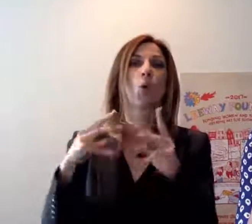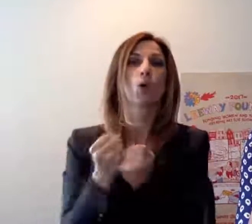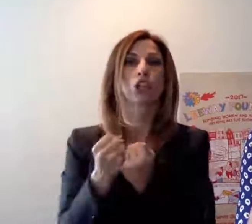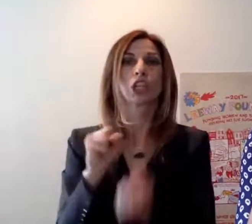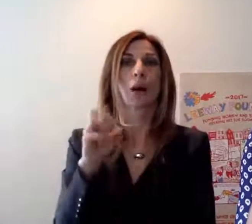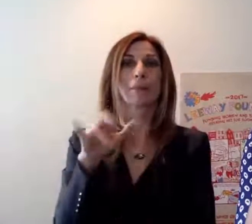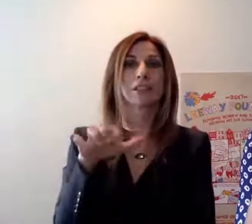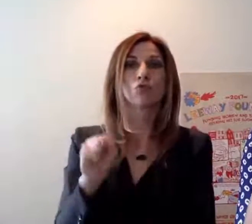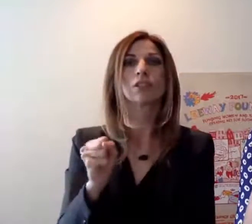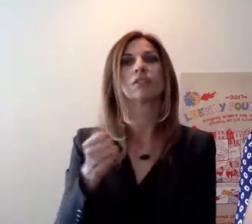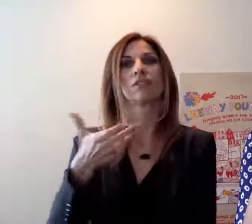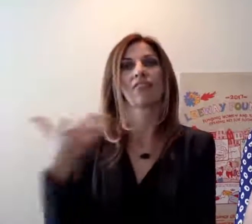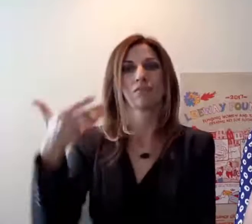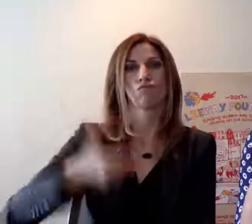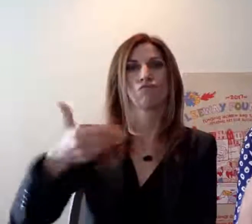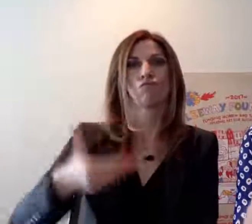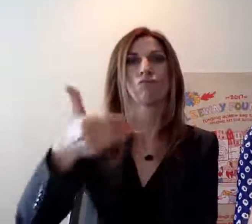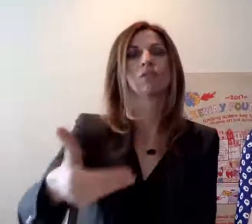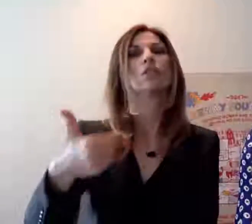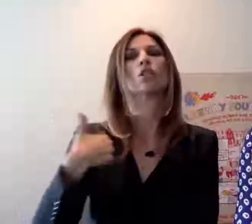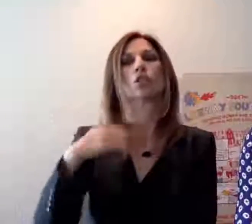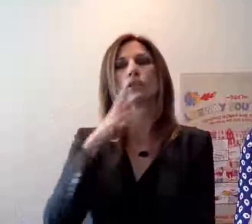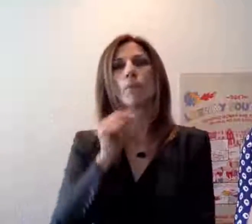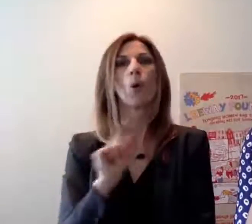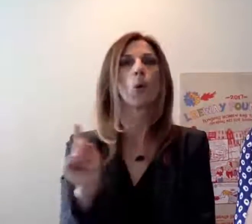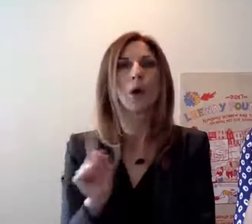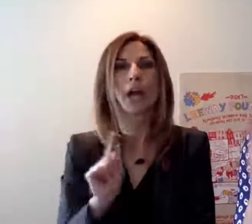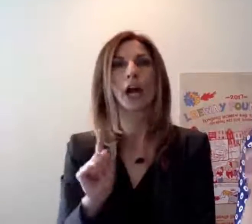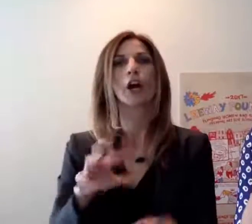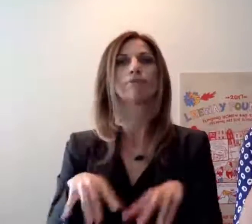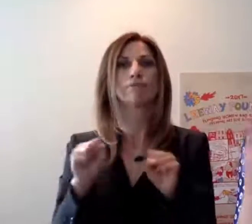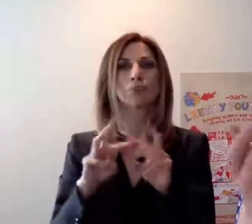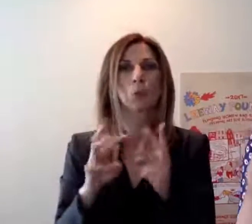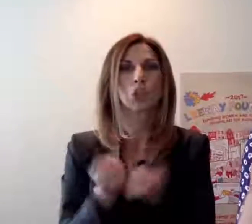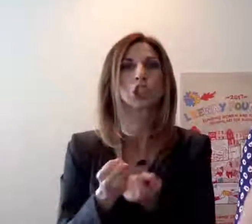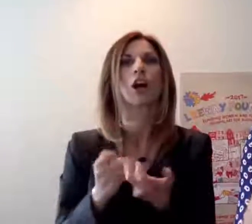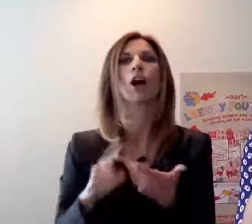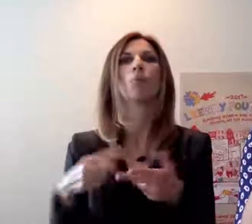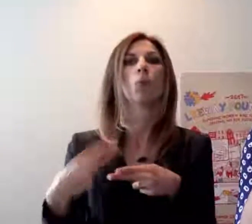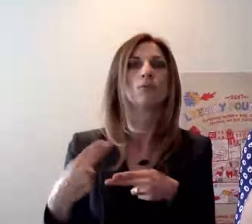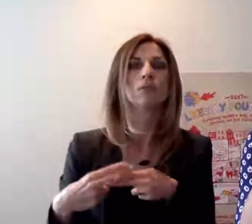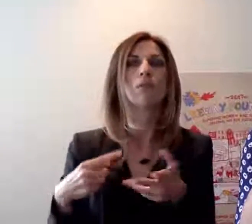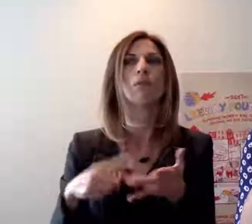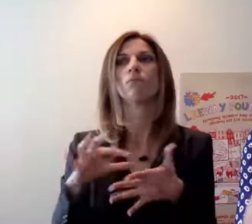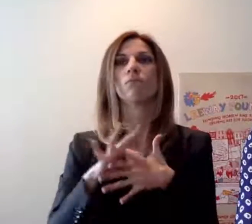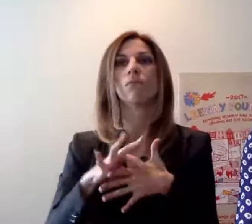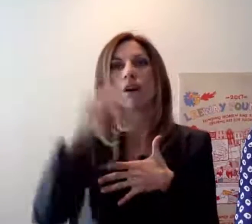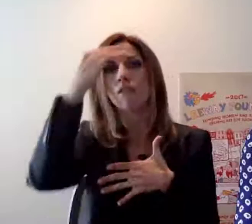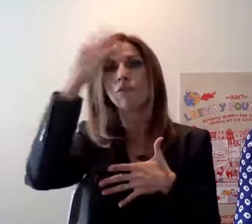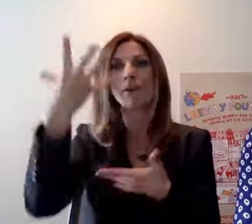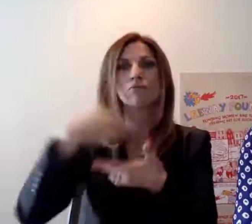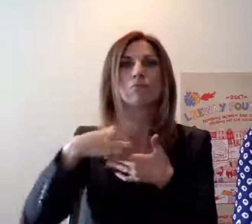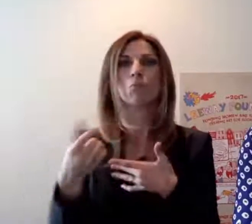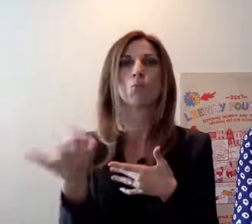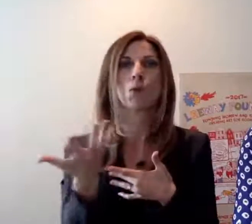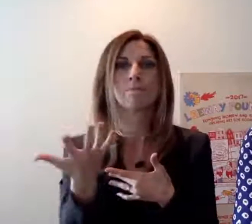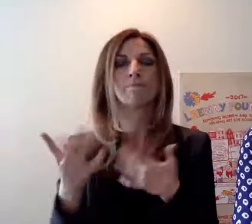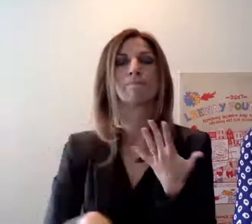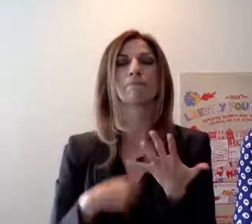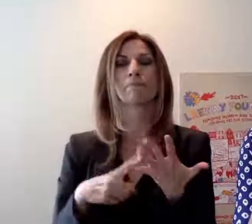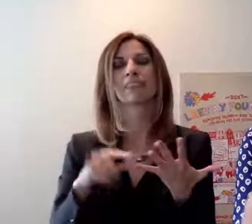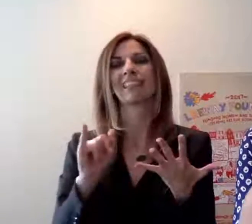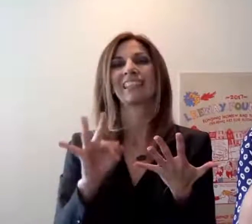would talk about the sort of where the workshop was done and what it was called and what the content of it was.